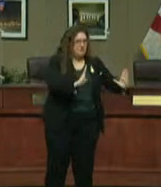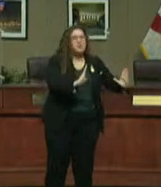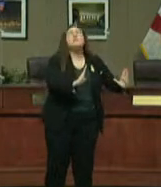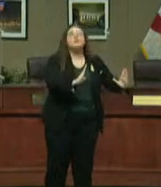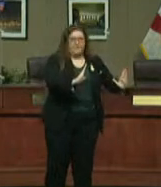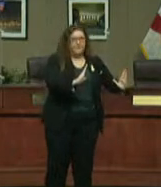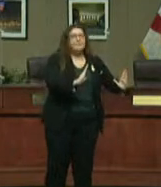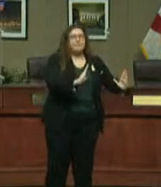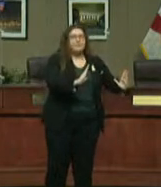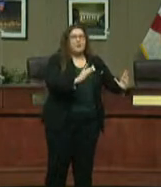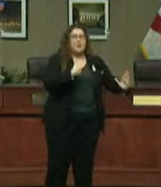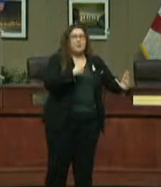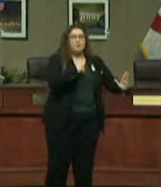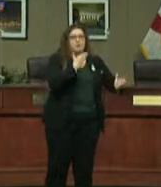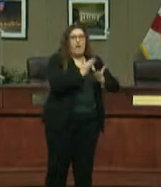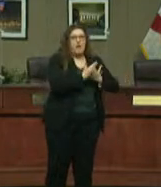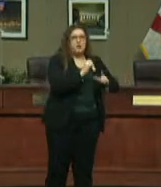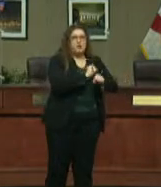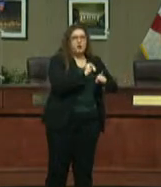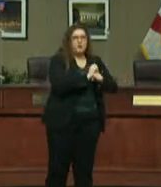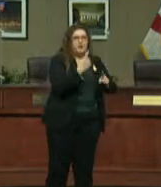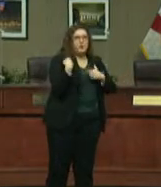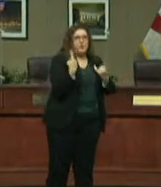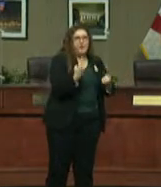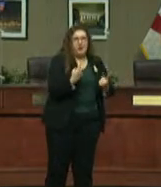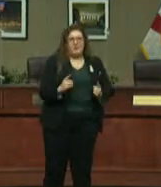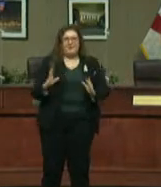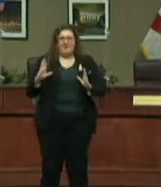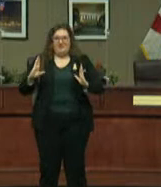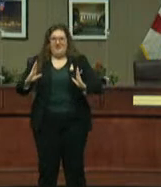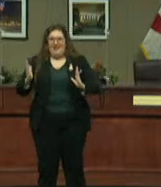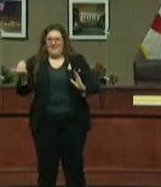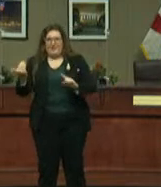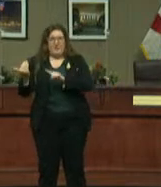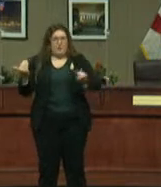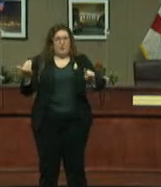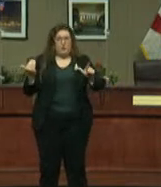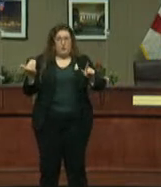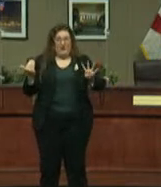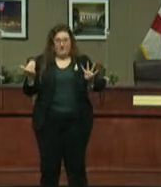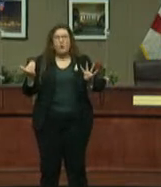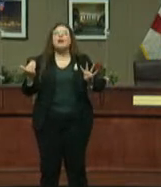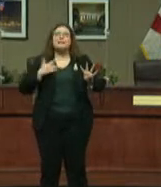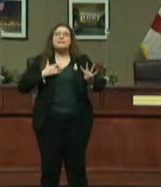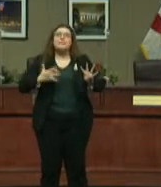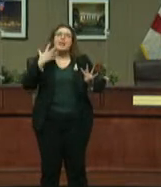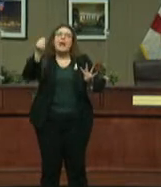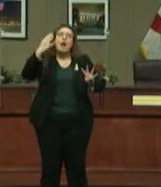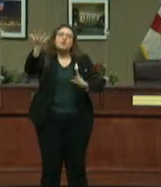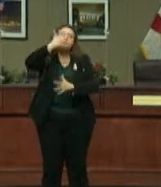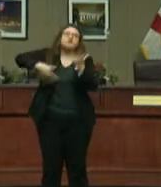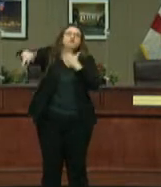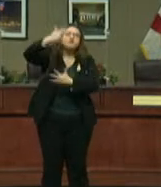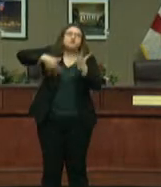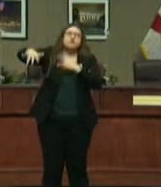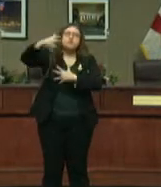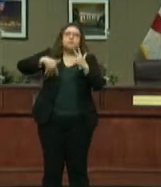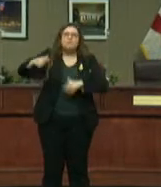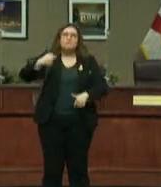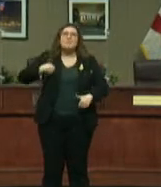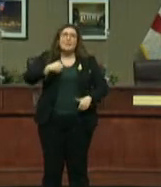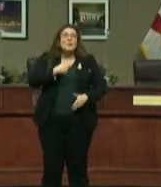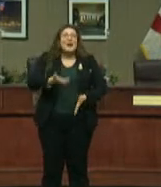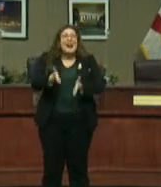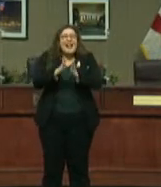socially active. And that's the group that we are calling to follow all CDC guidelines in the next